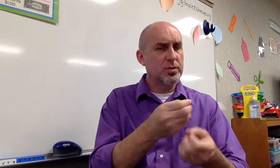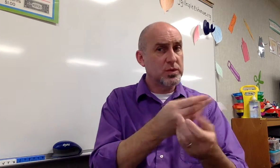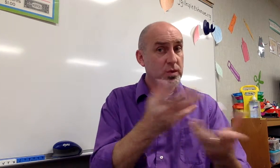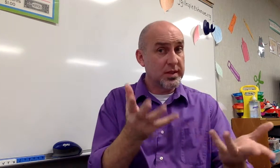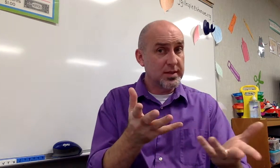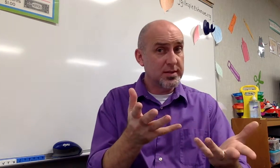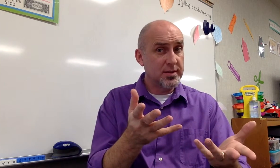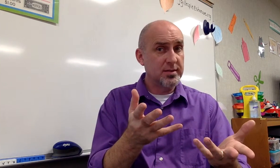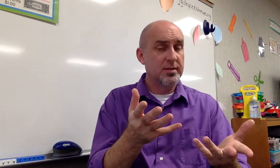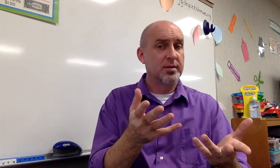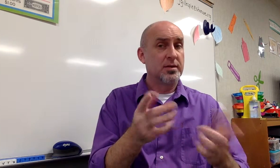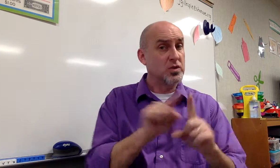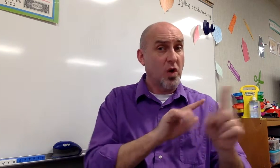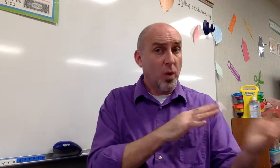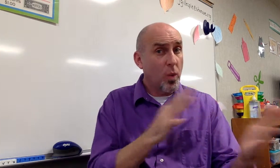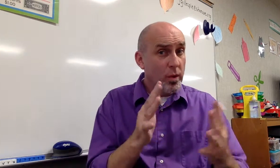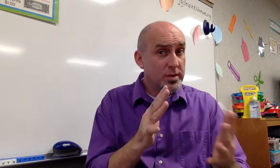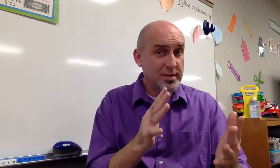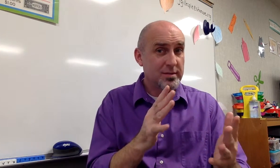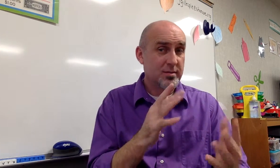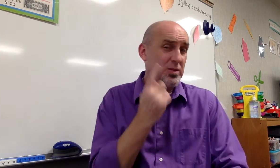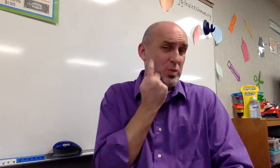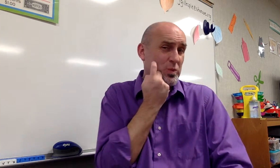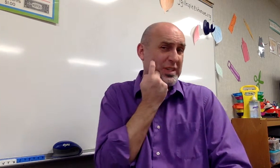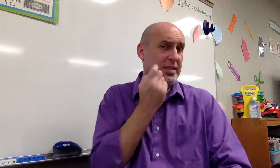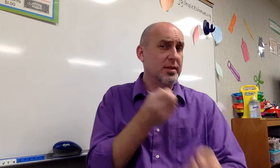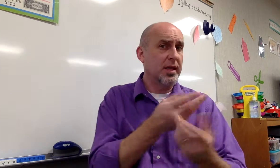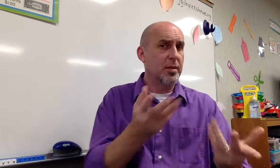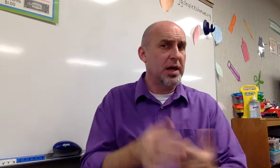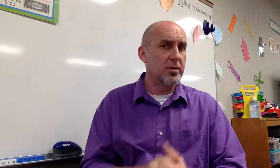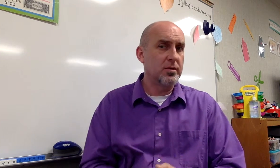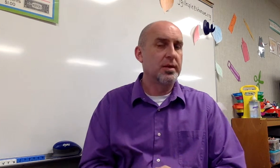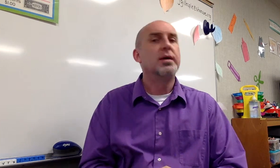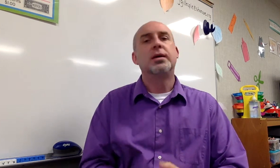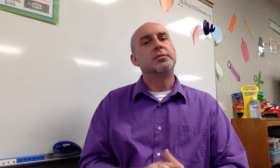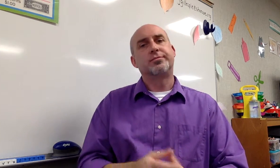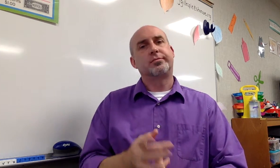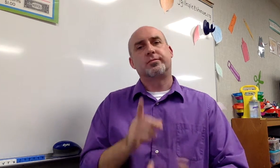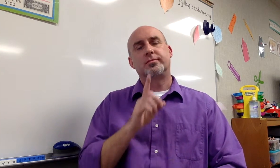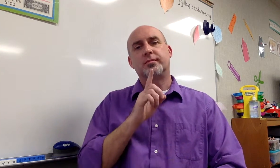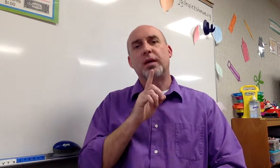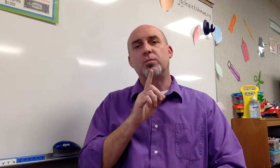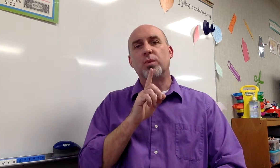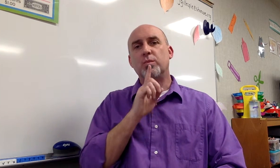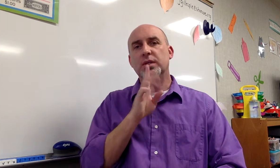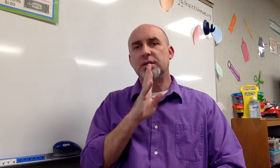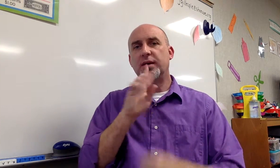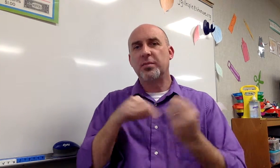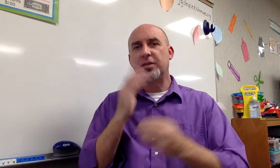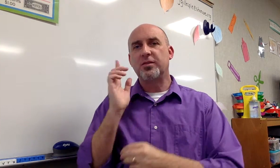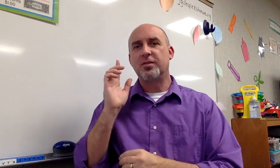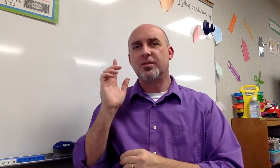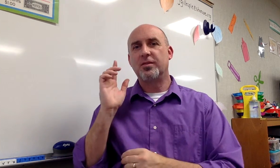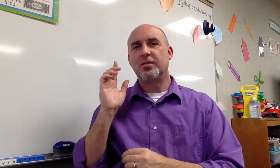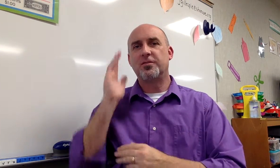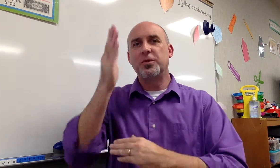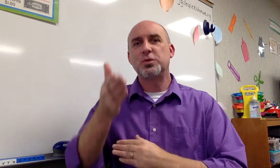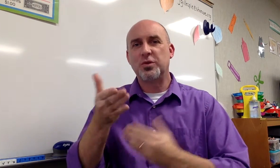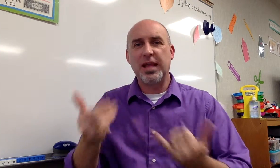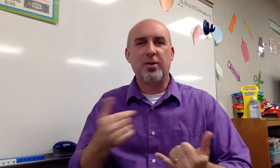was released? Star Wars? Recently came out. I'm really talking about the future now. I